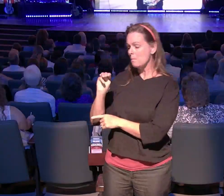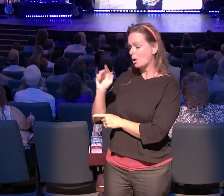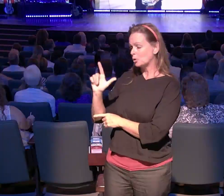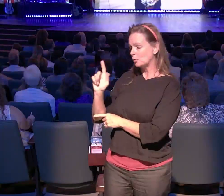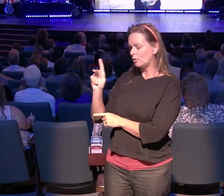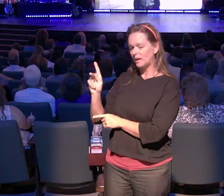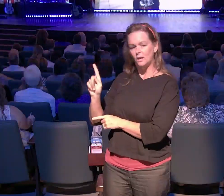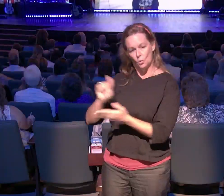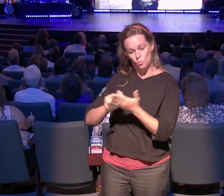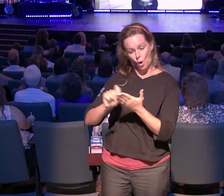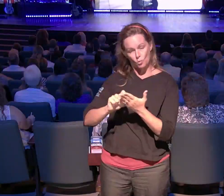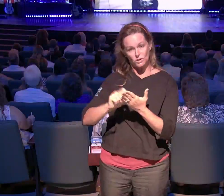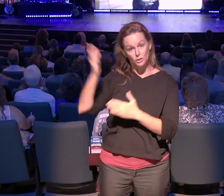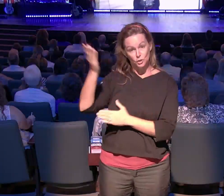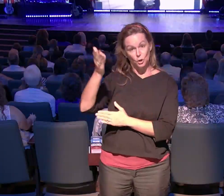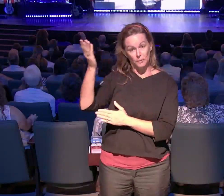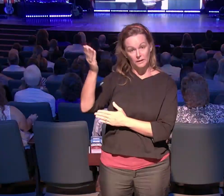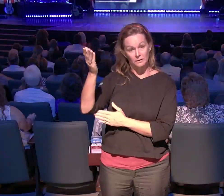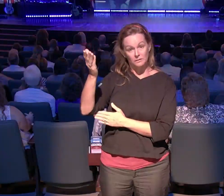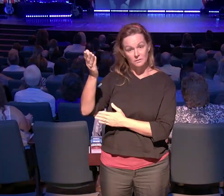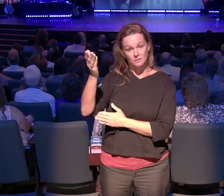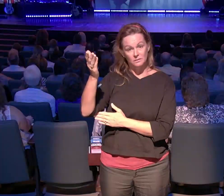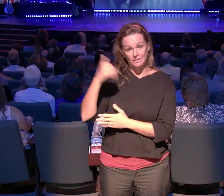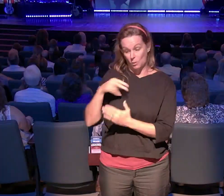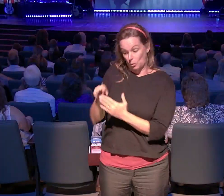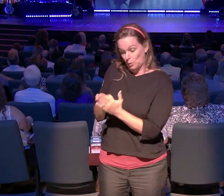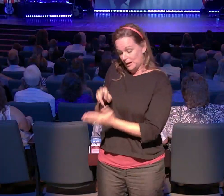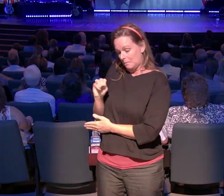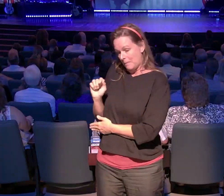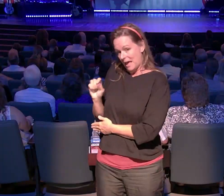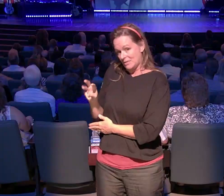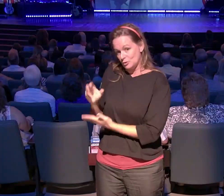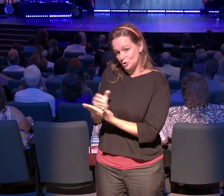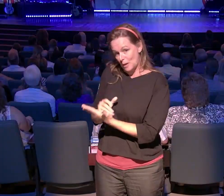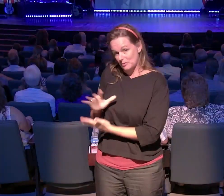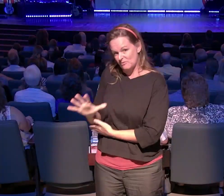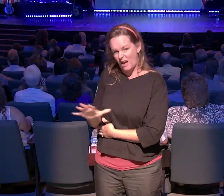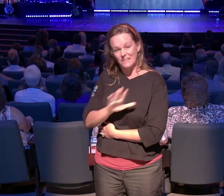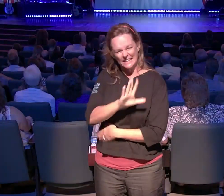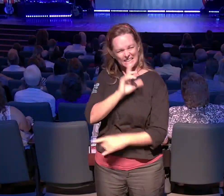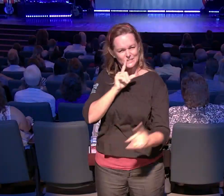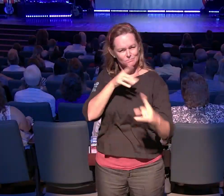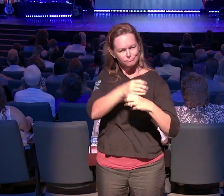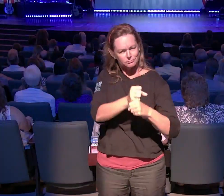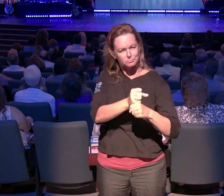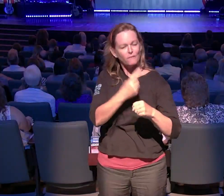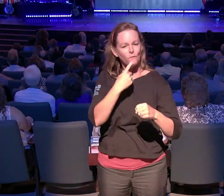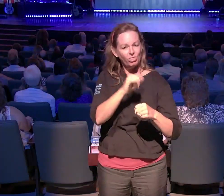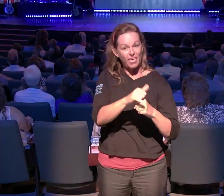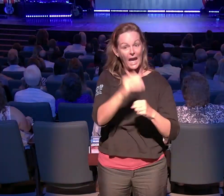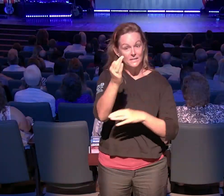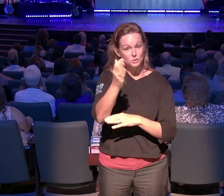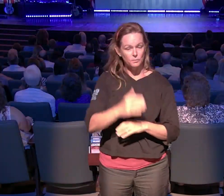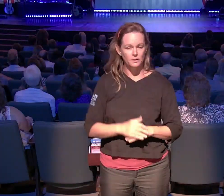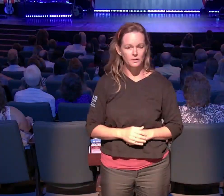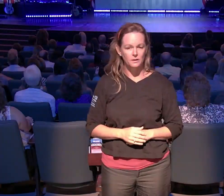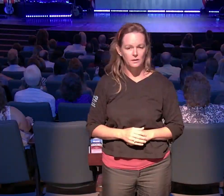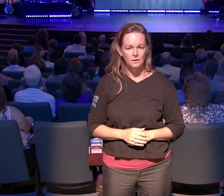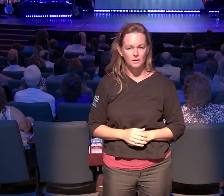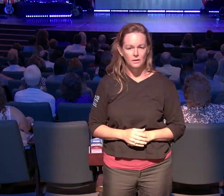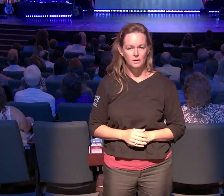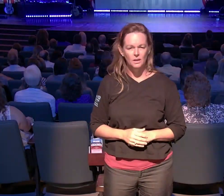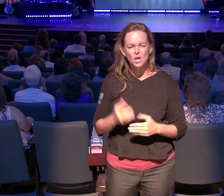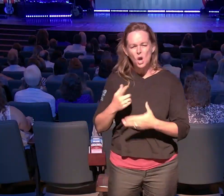wrote a sermon once on this passage of scripture that we're reading from in Matthew chapter 5, and this is what he said. Love is the only force capable